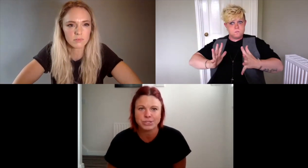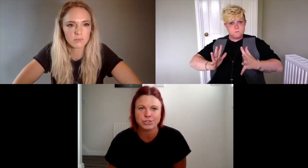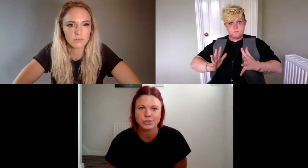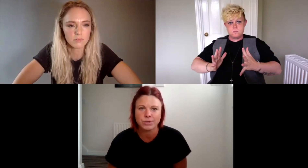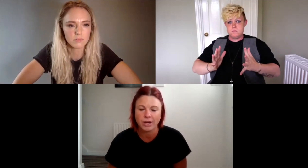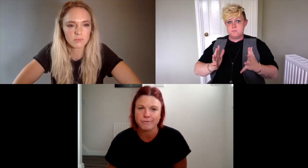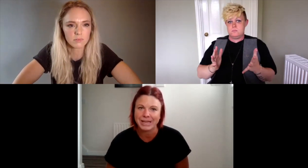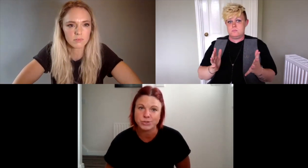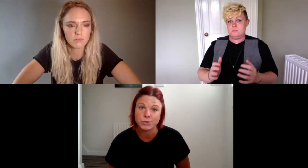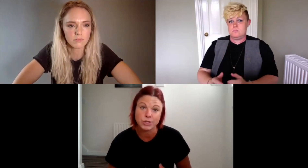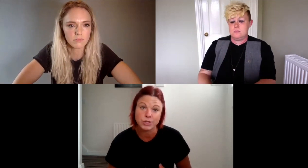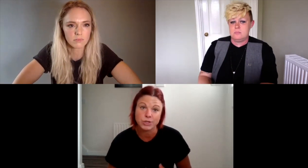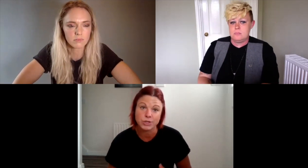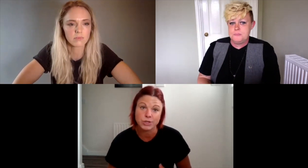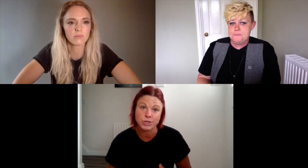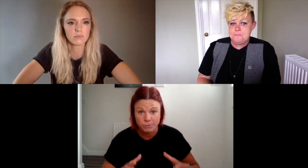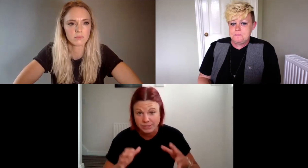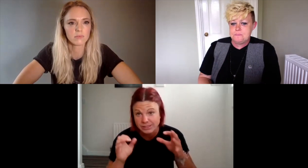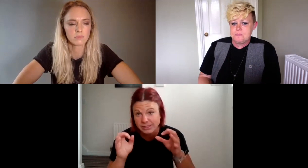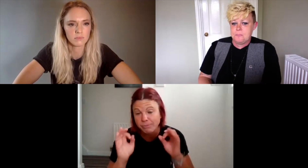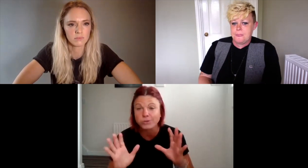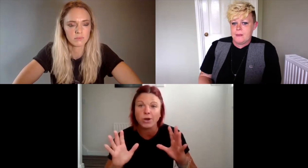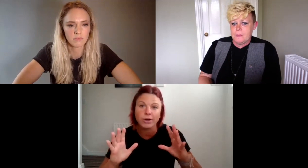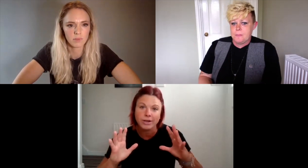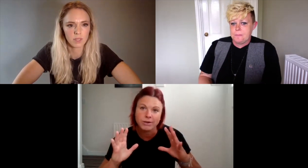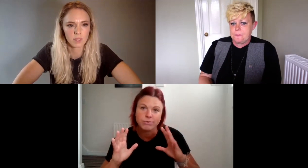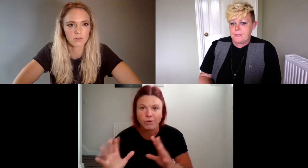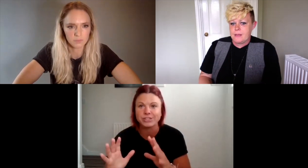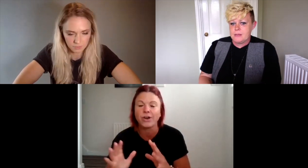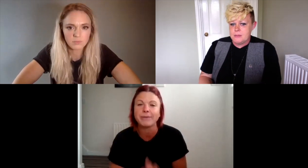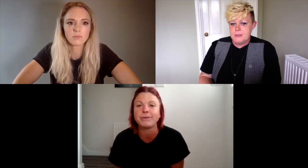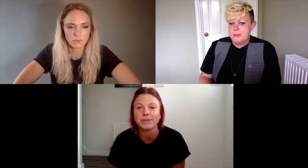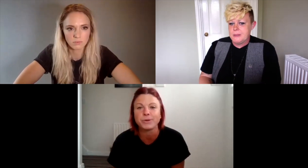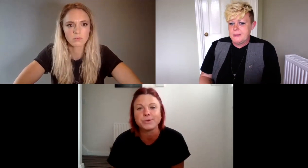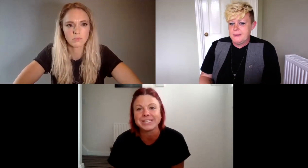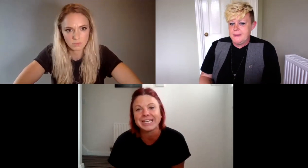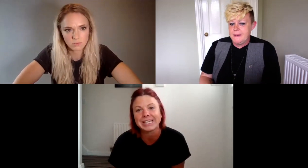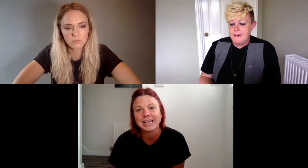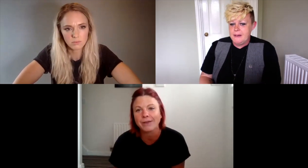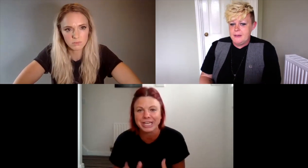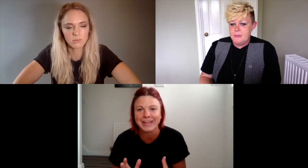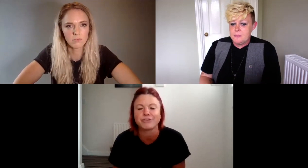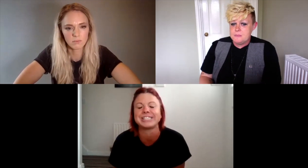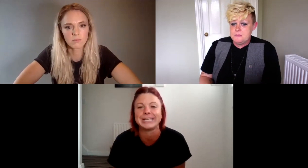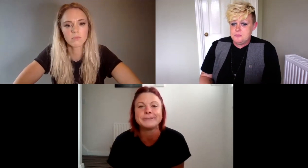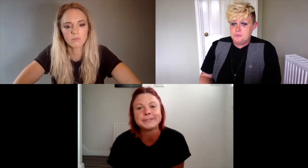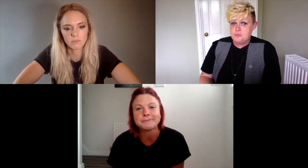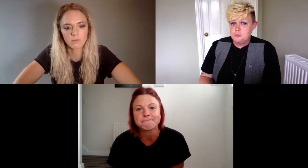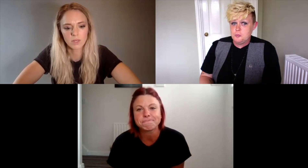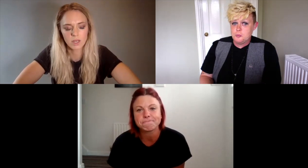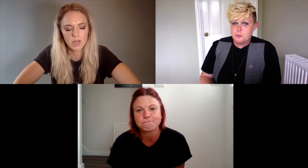How did you kind of make sure that the signing was spot on and the right timing with your music? How did you get the accuracy?